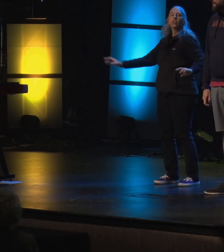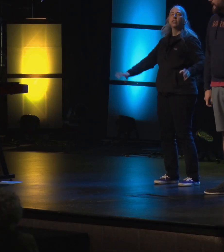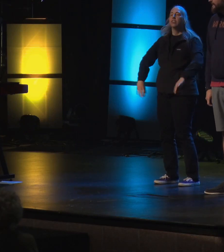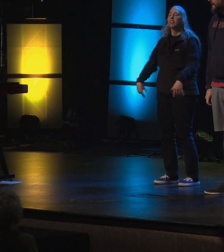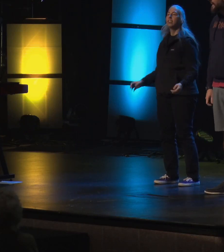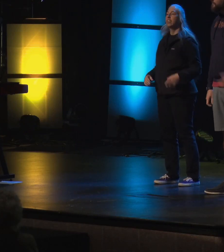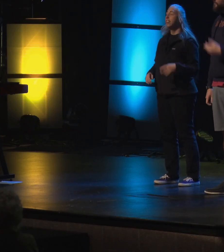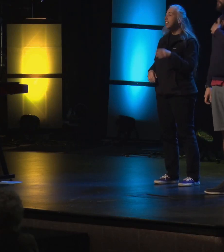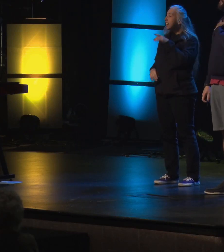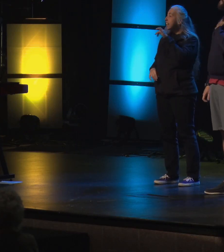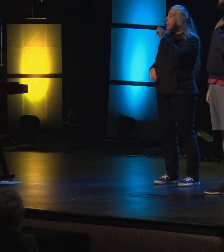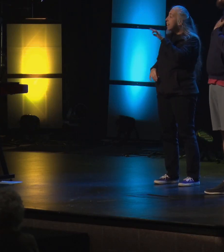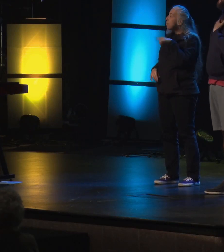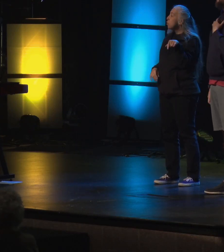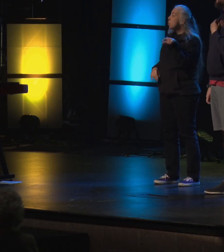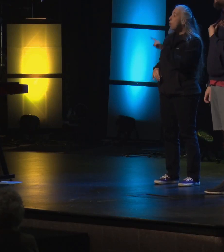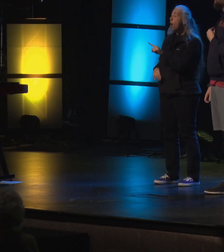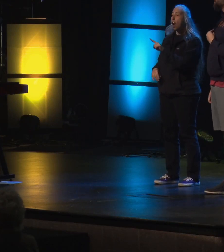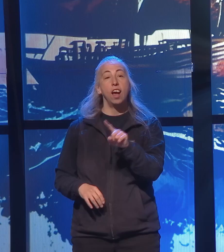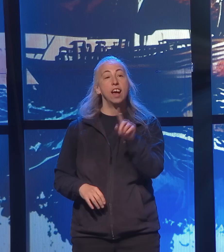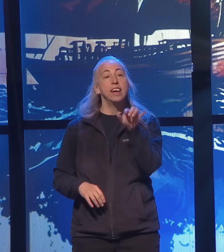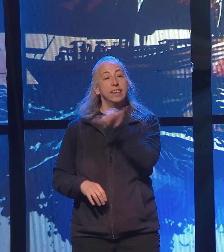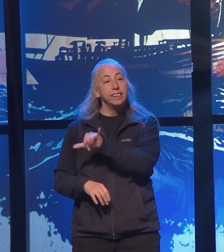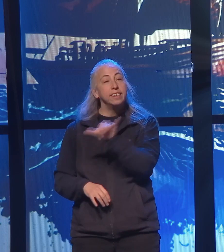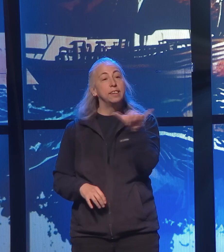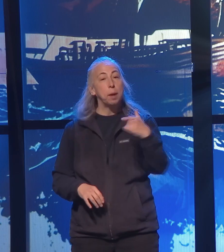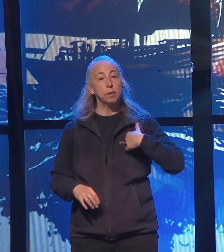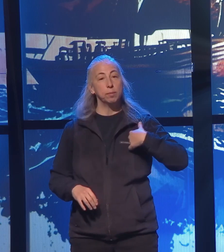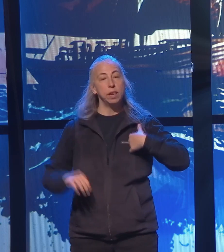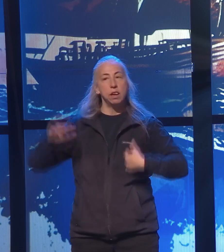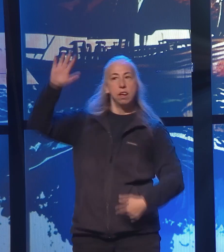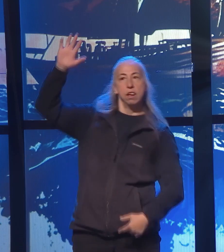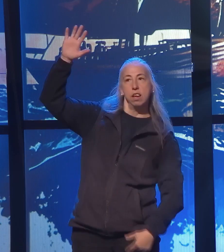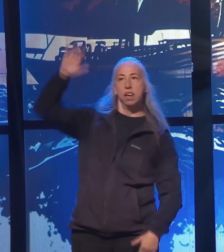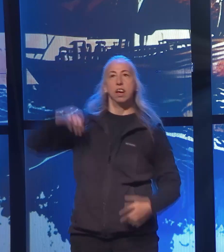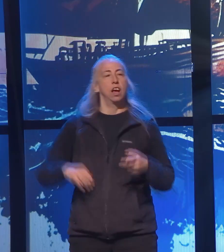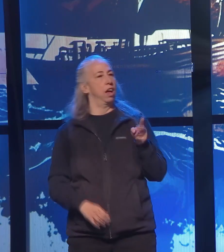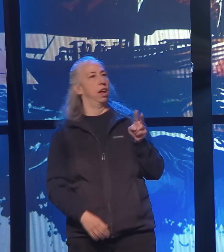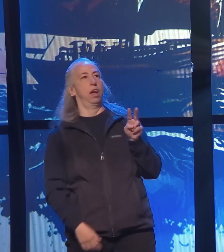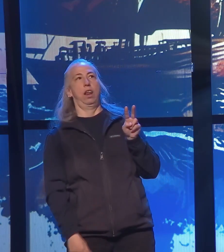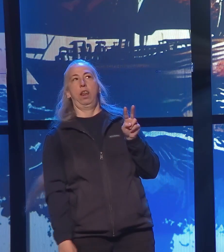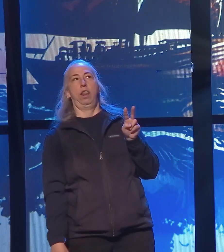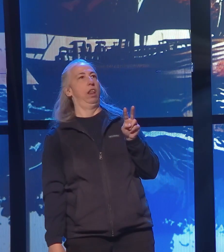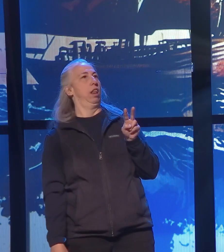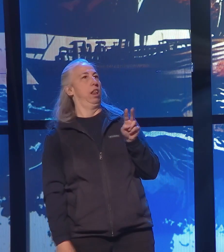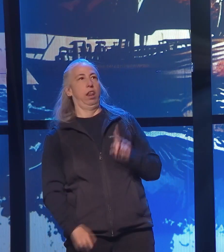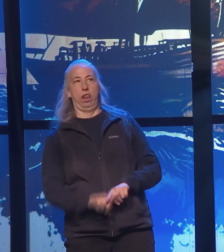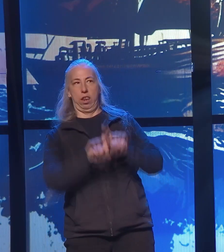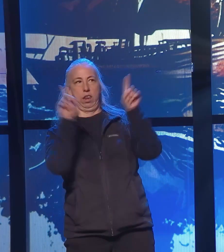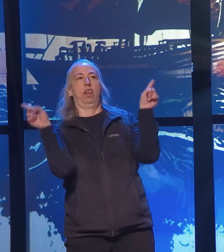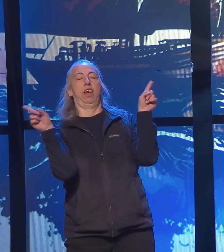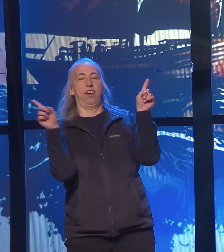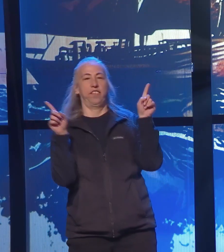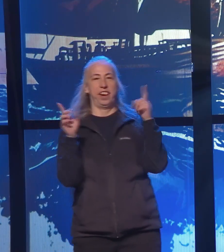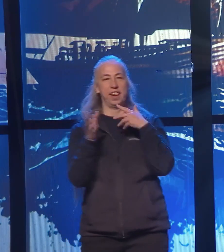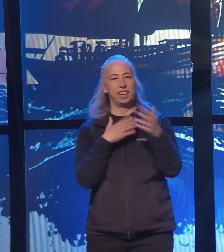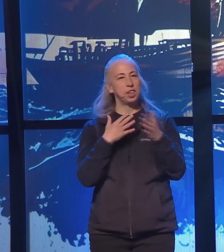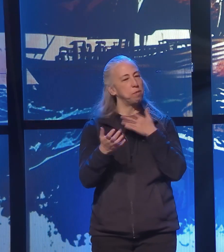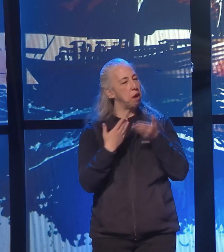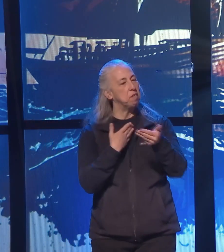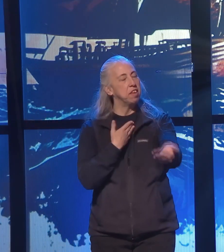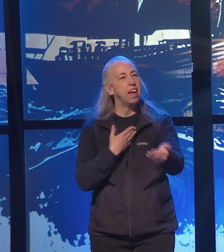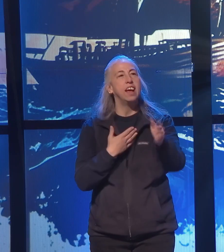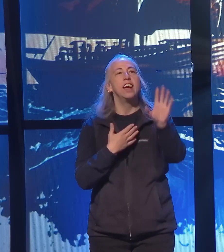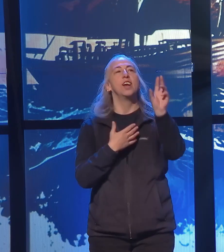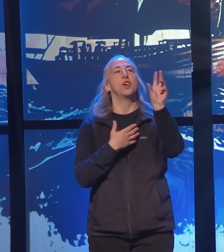raise your hand up nice and high if you are like me. If you are like me. Some of you are like, nope. Doesn't matter what you say after that, Ryan. I've